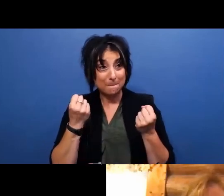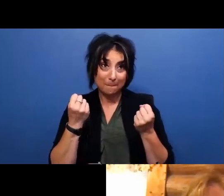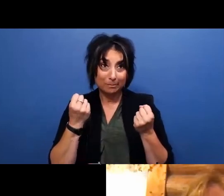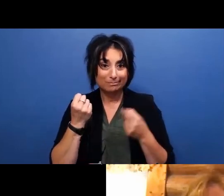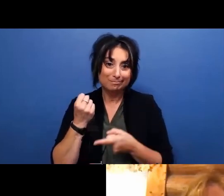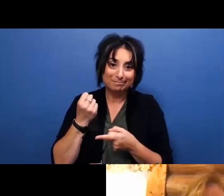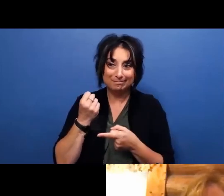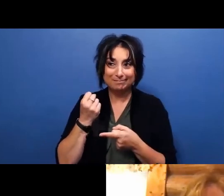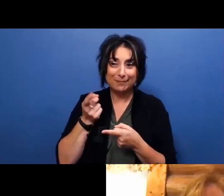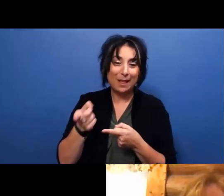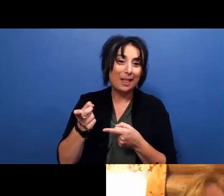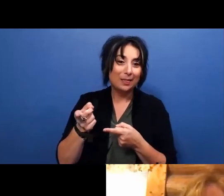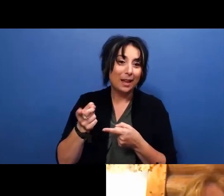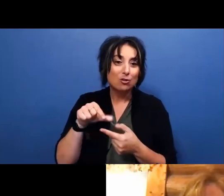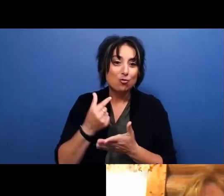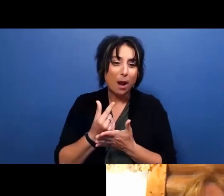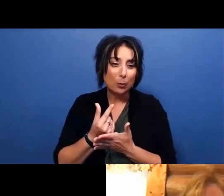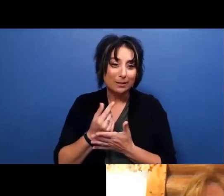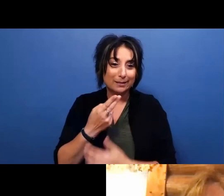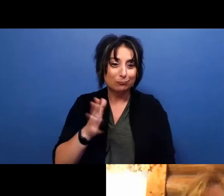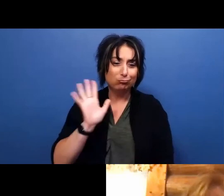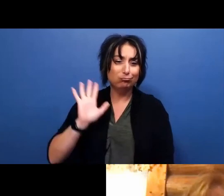since they graduated, and there have been some changes.